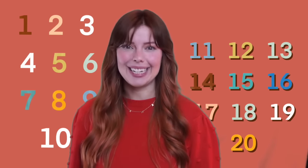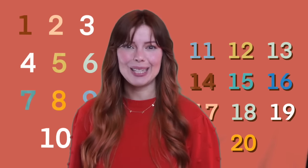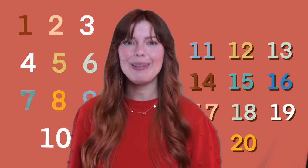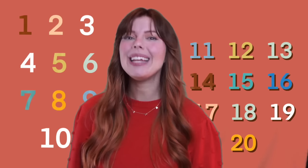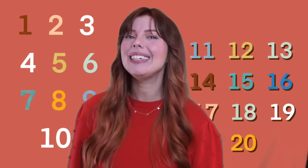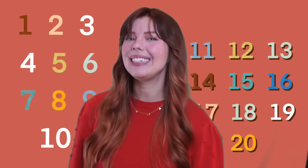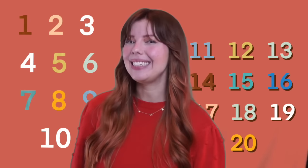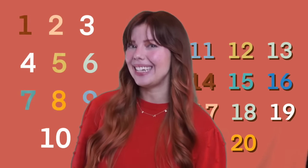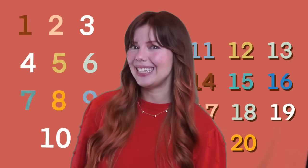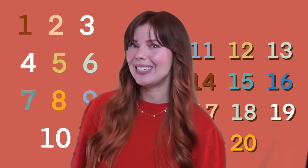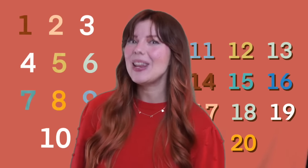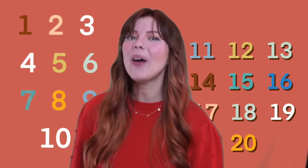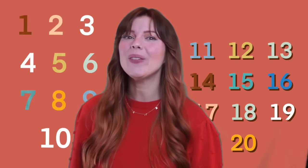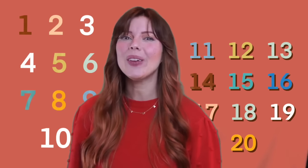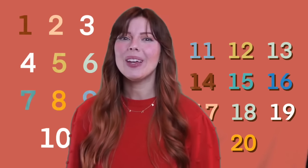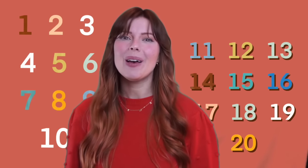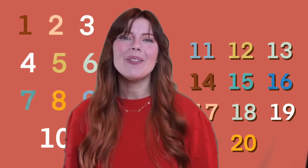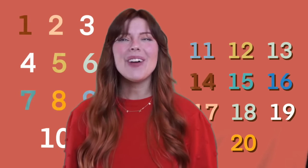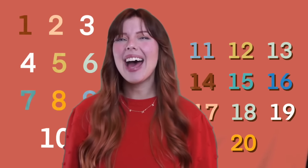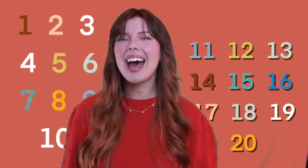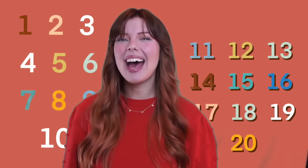dix-huit, dix-neuf, vingt.